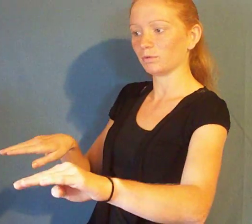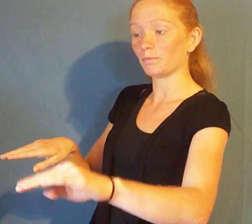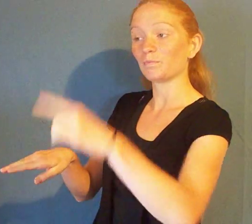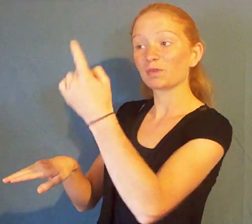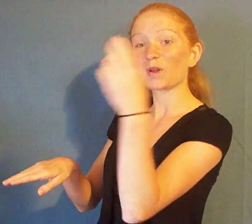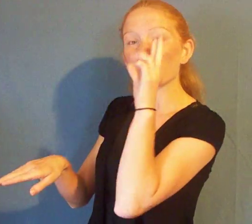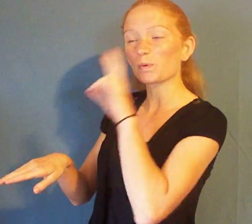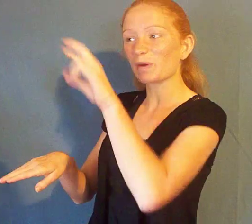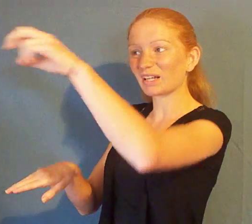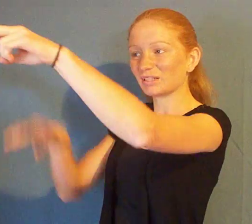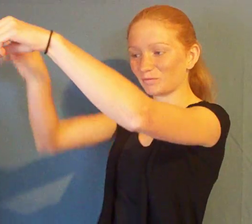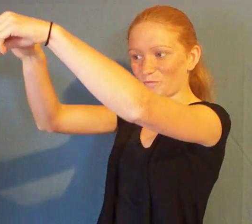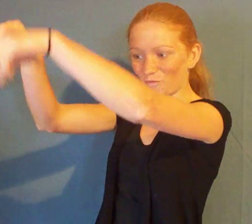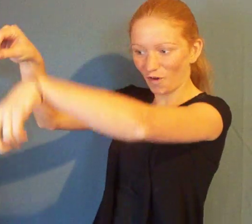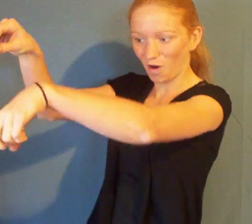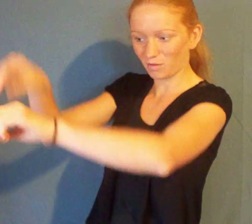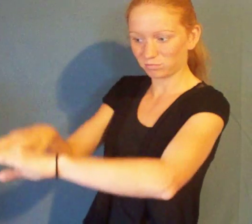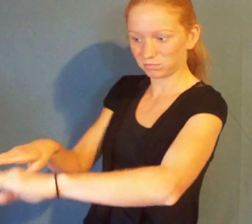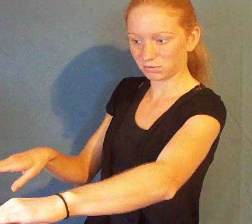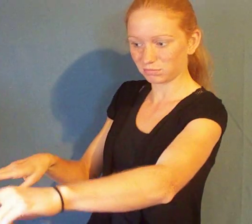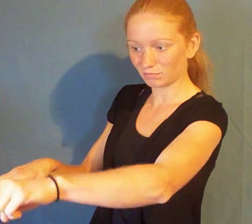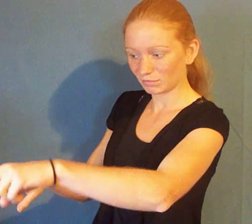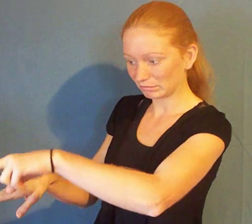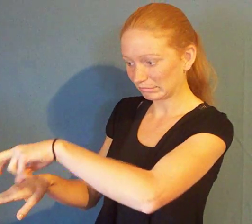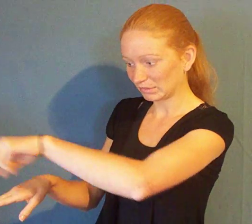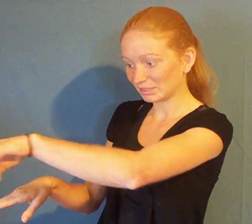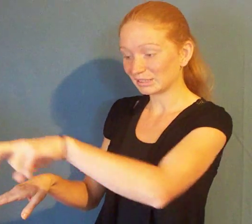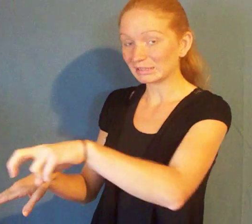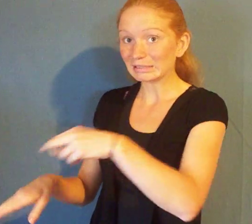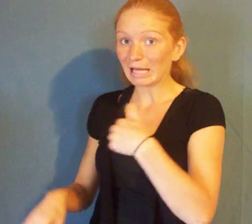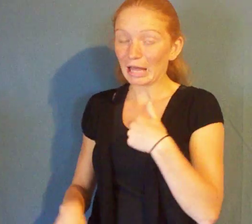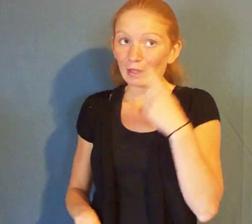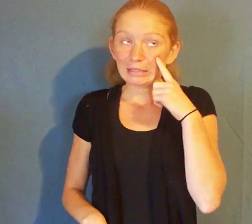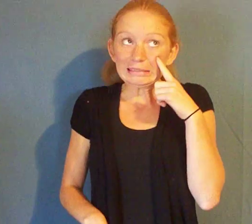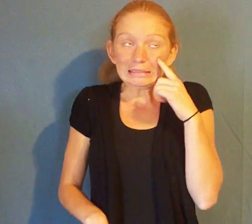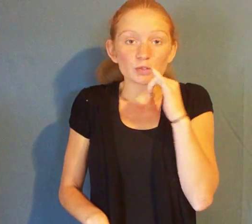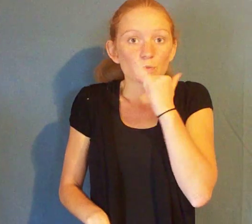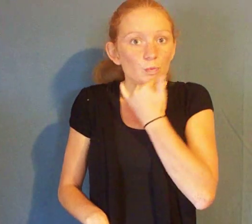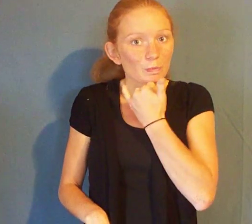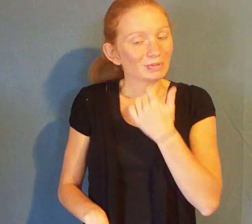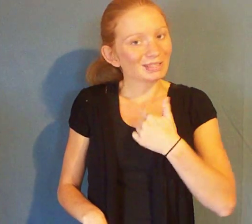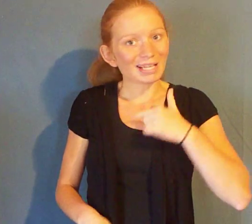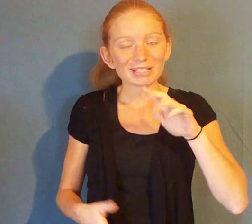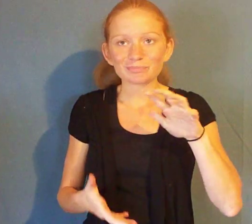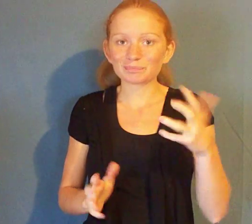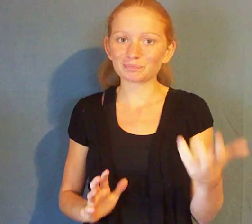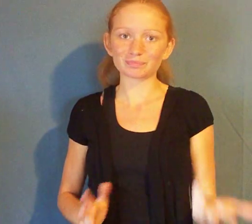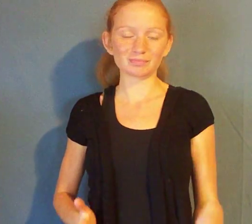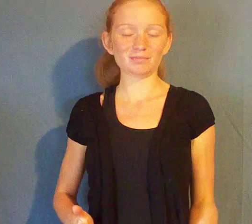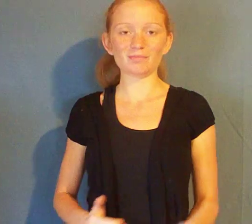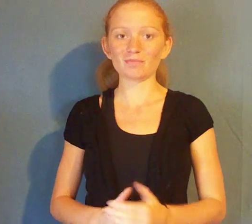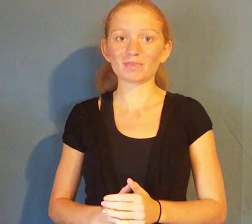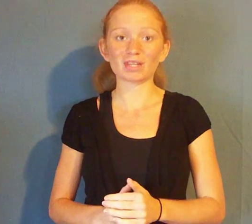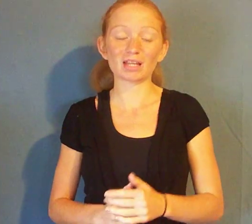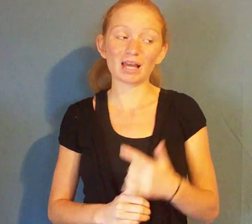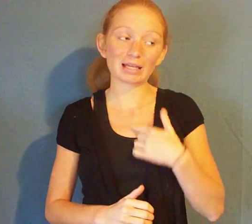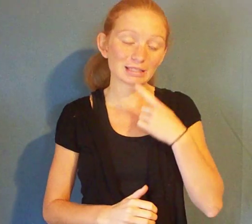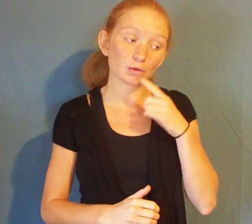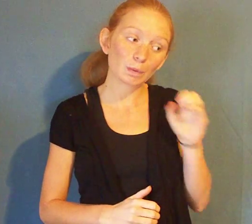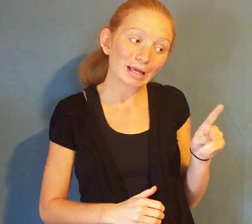oh crap, I messed up. And so I said, thank you, honey. Thank you for telling me. Thank you for letting me know. So I grabbed an aquarium, started making up an aquarium to put the babies